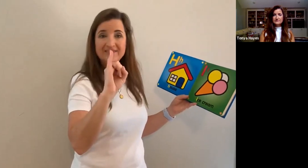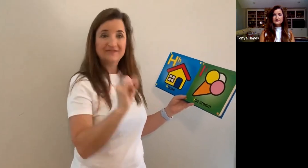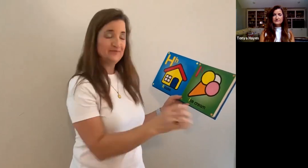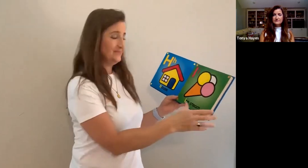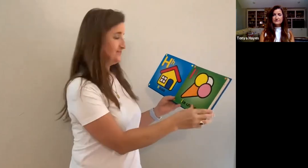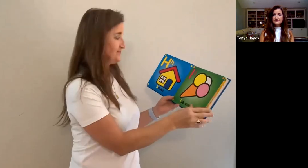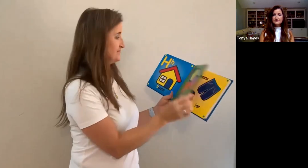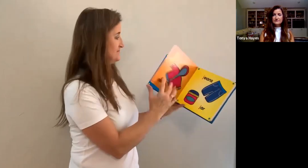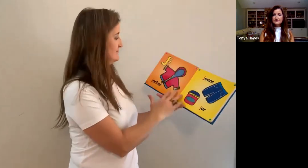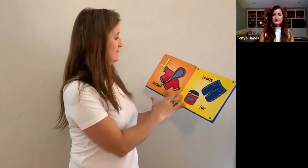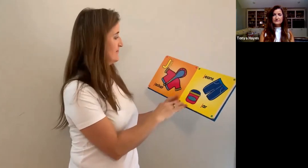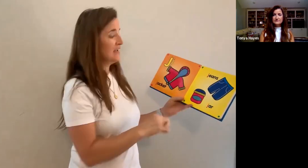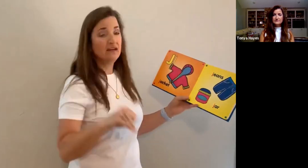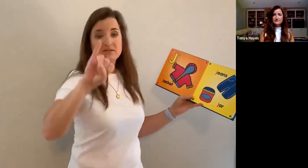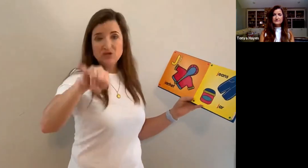I,